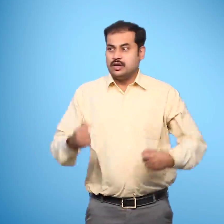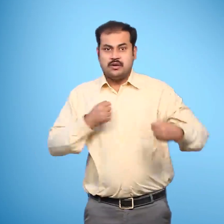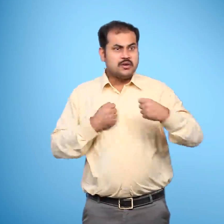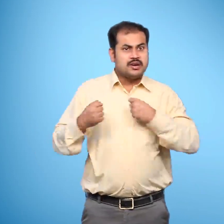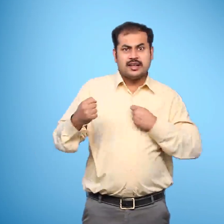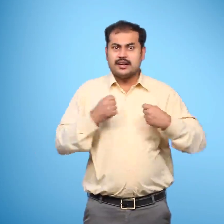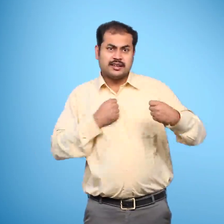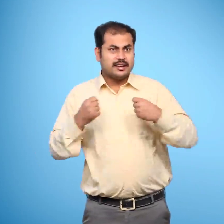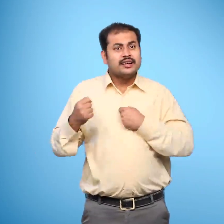Scorecard of chimp.